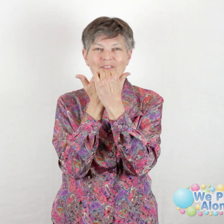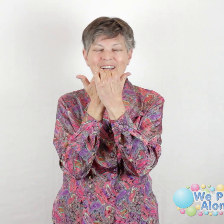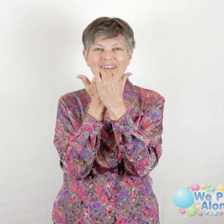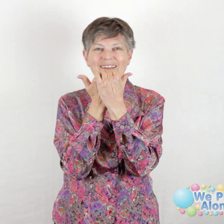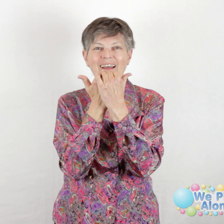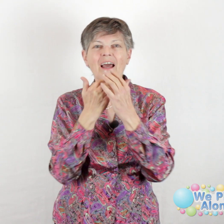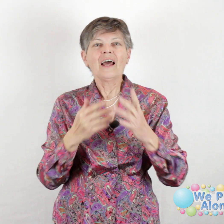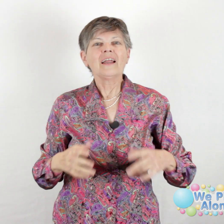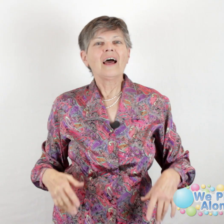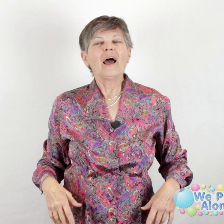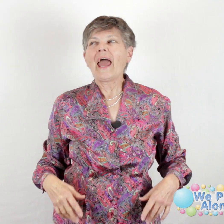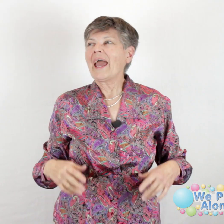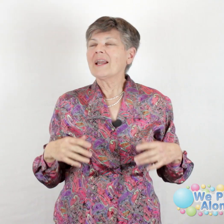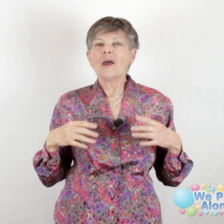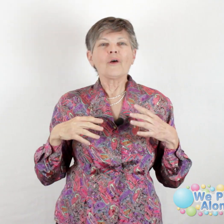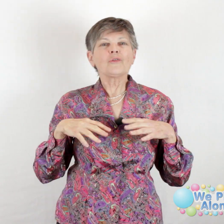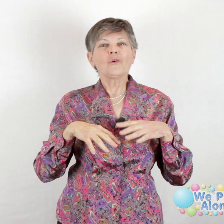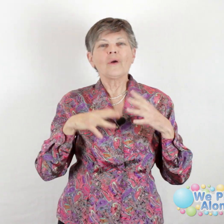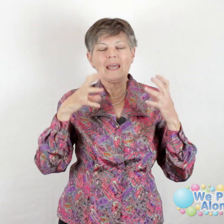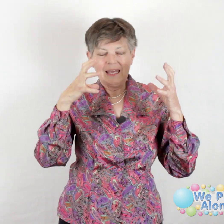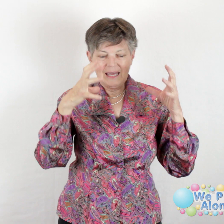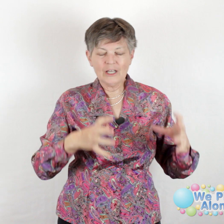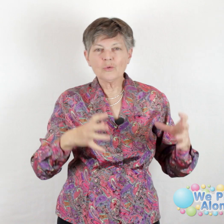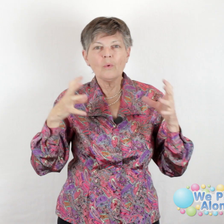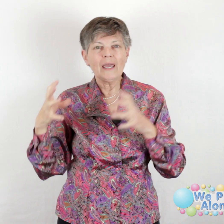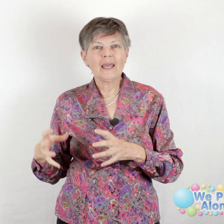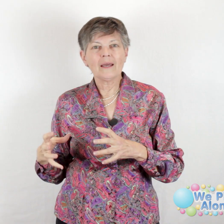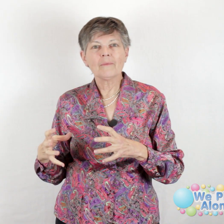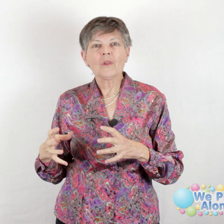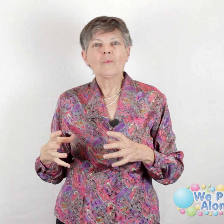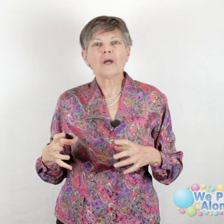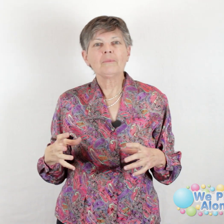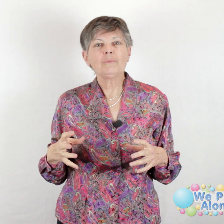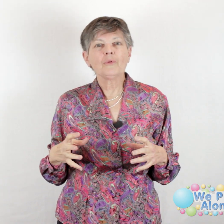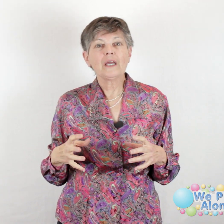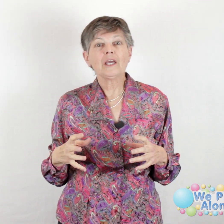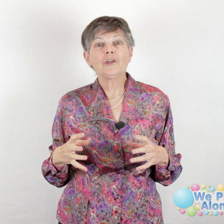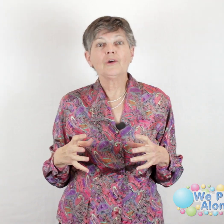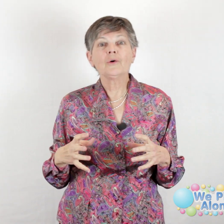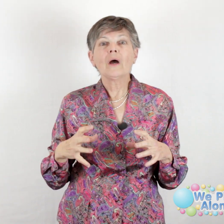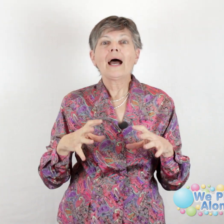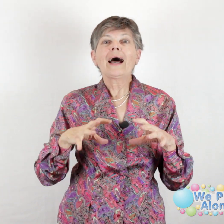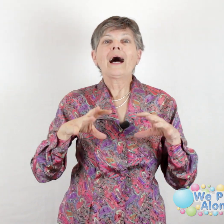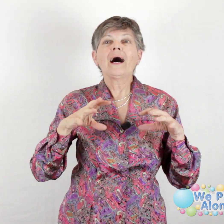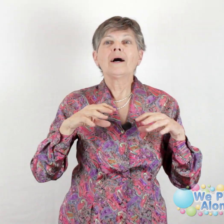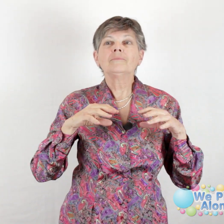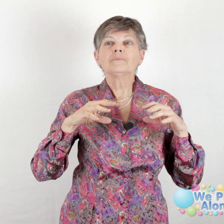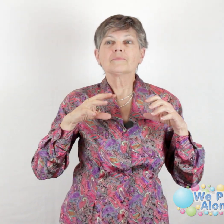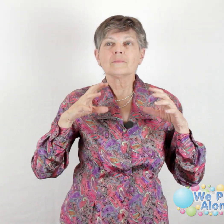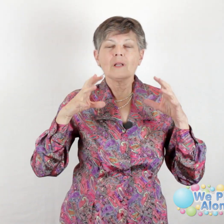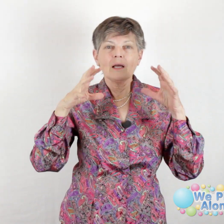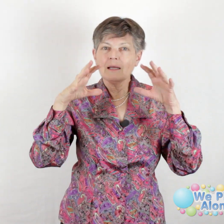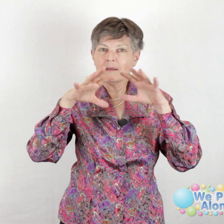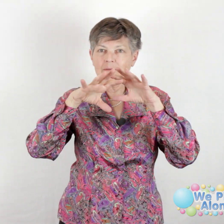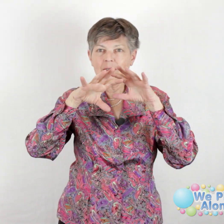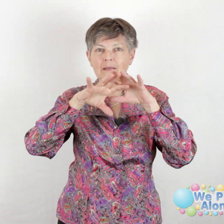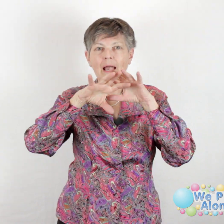fun. And through each week, we're going to be bringing you I'm